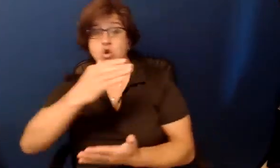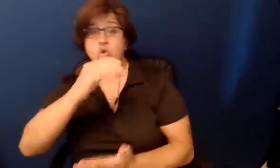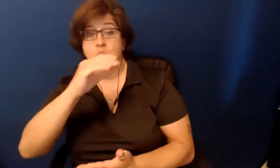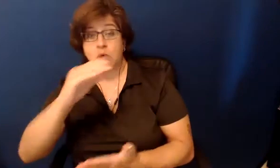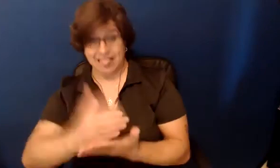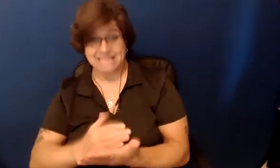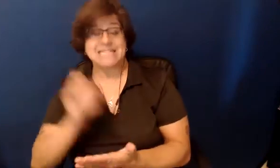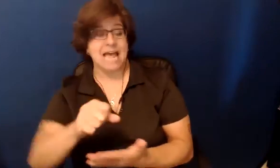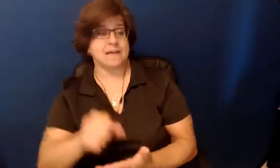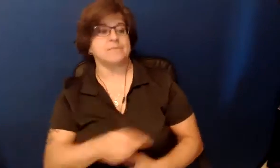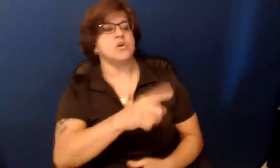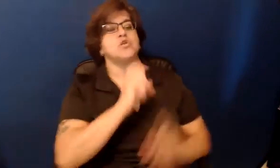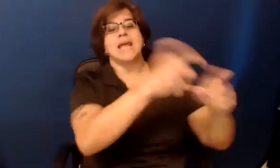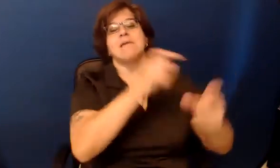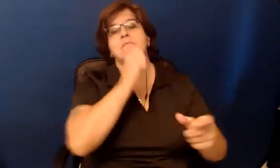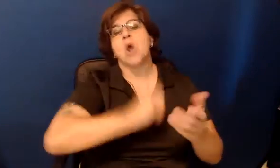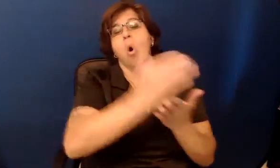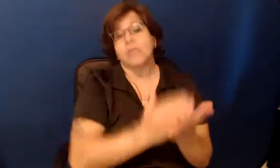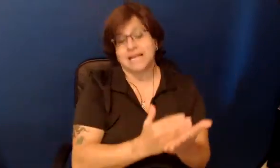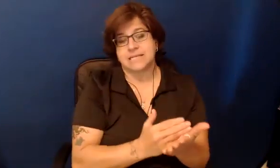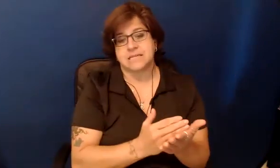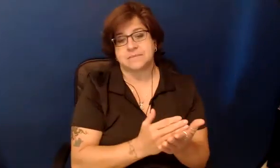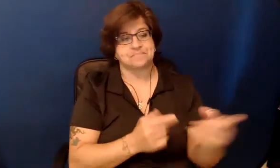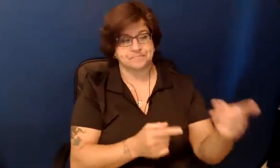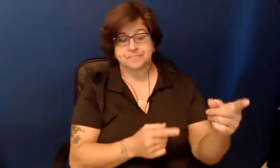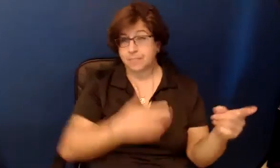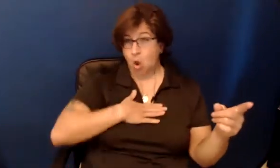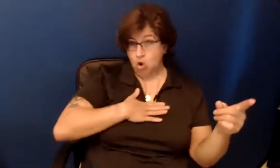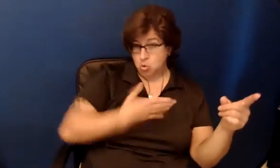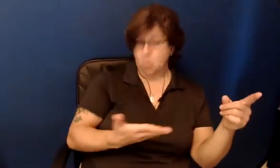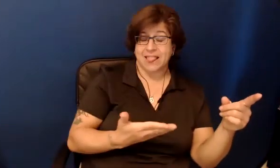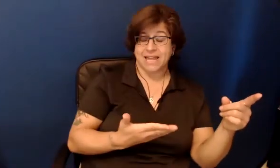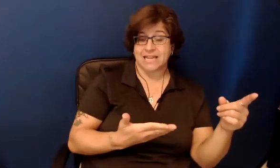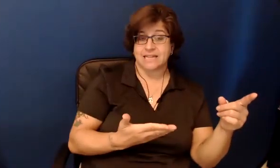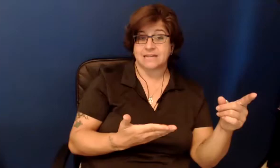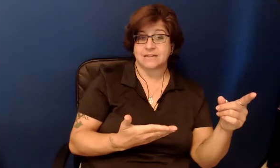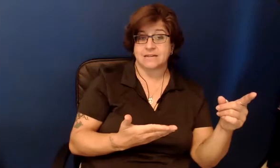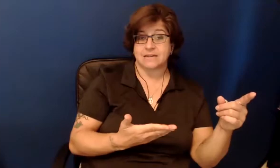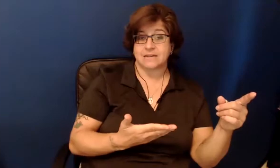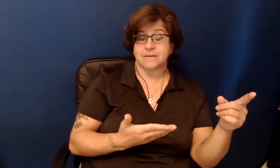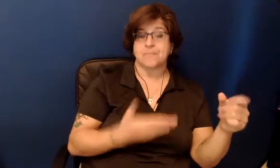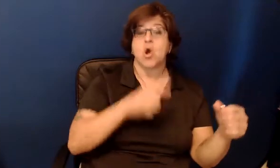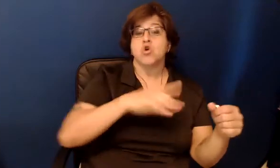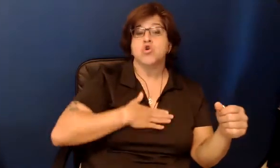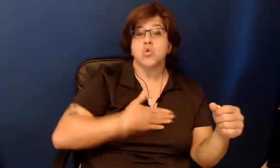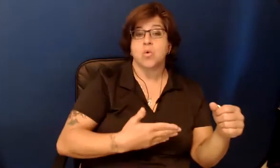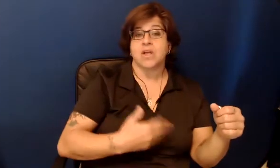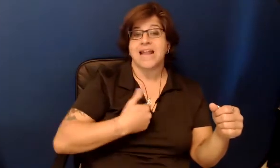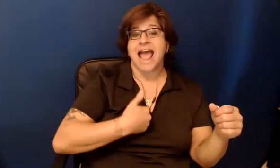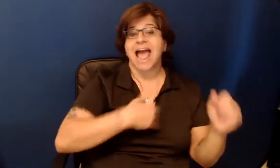old list? And he said, yes. And he says, give me the old list. And so I gave him the old list. And he says, are you willing to